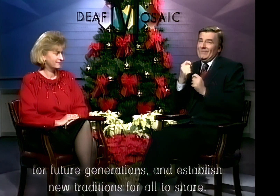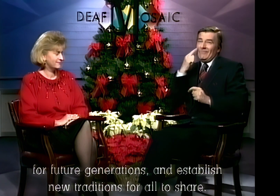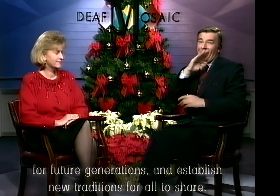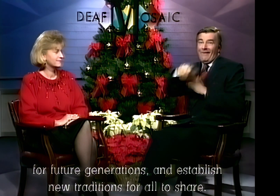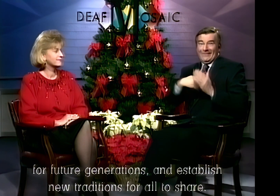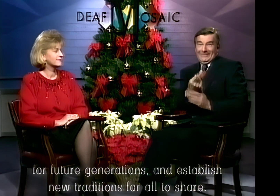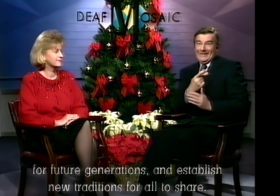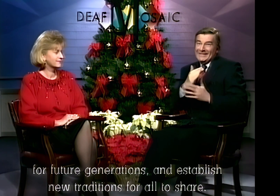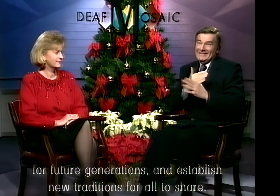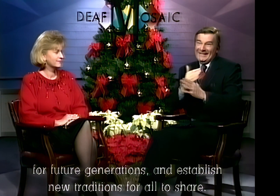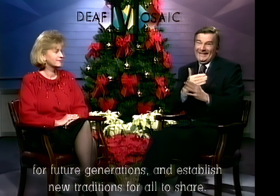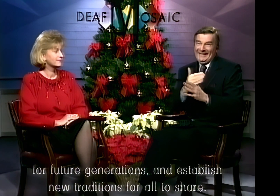share.